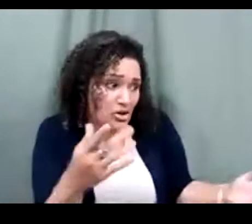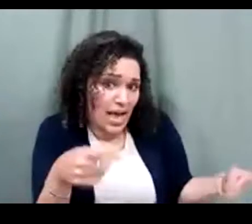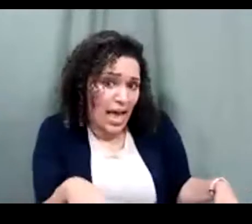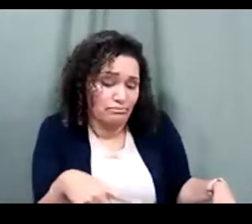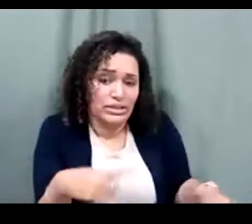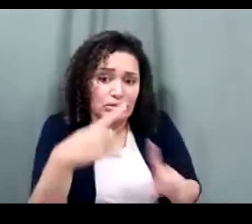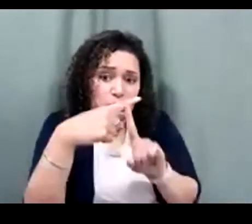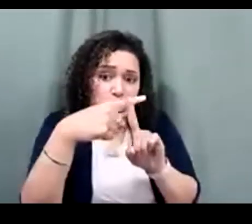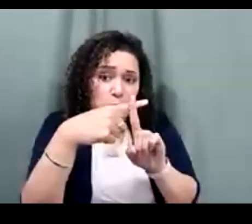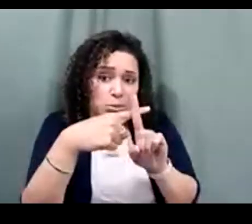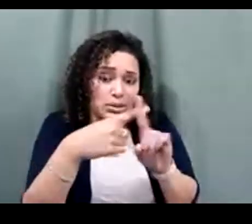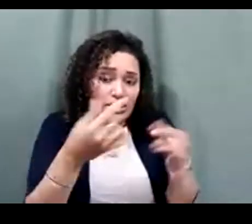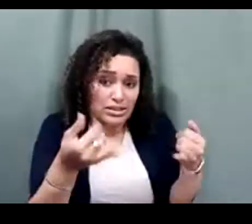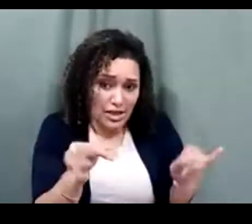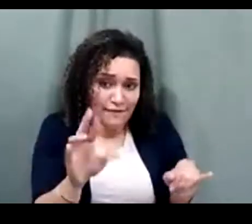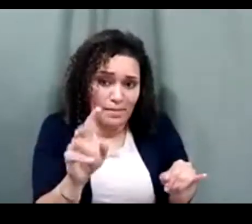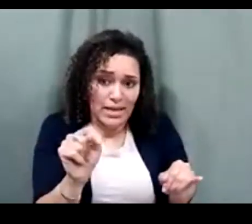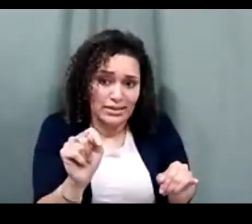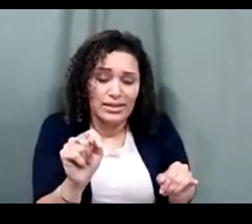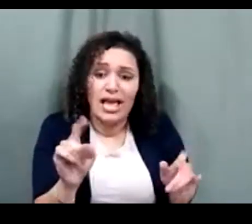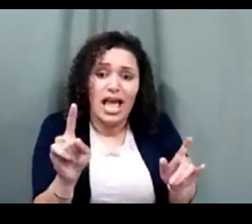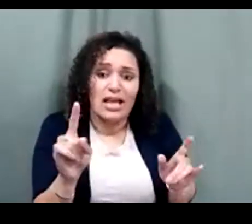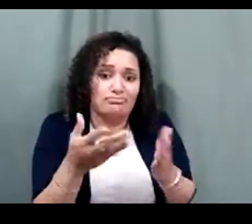It's still fermented. It turned out to be a great wine. It